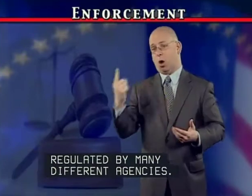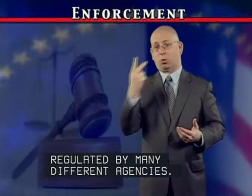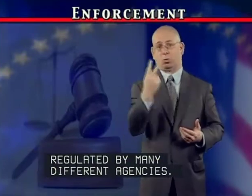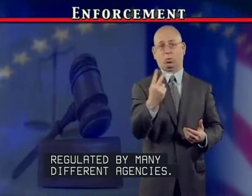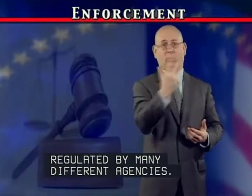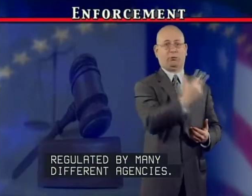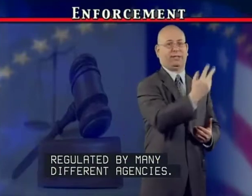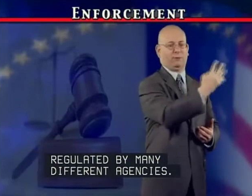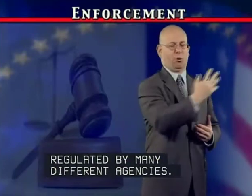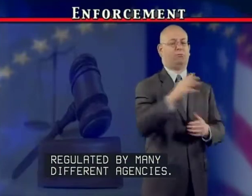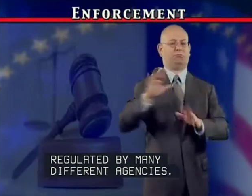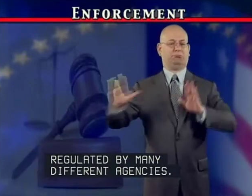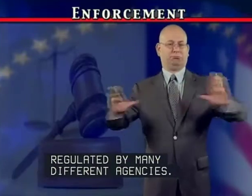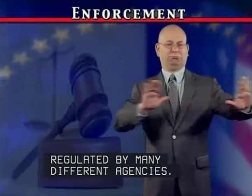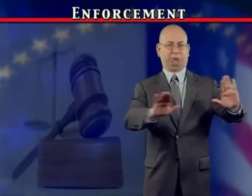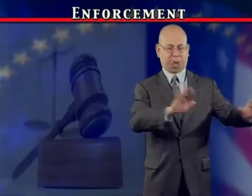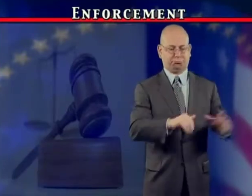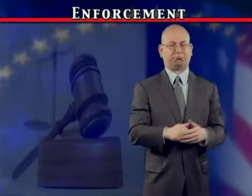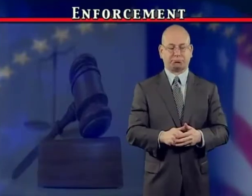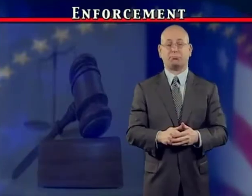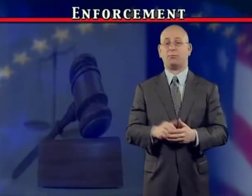many different agencies.